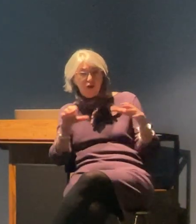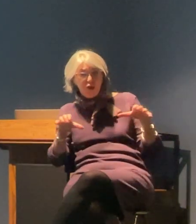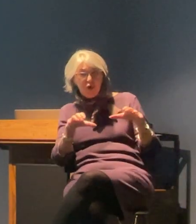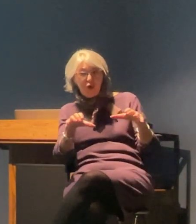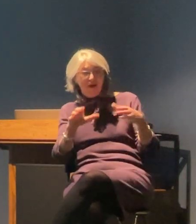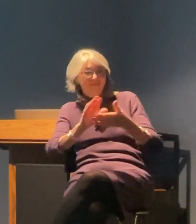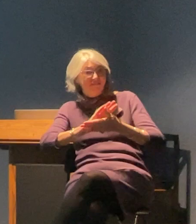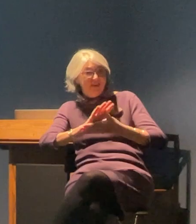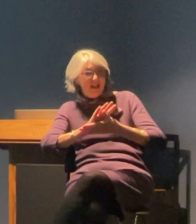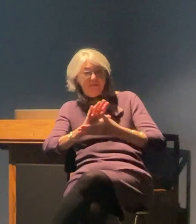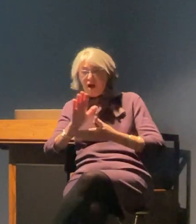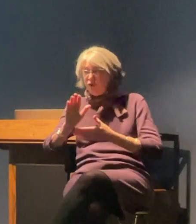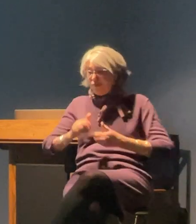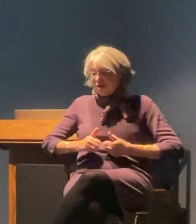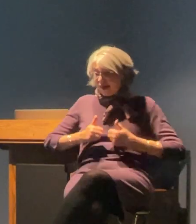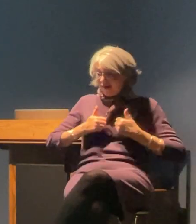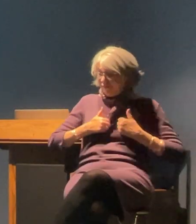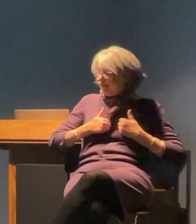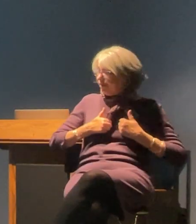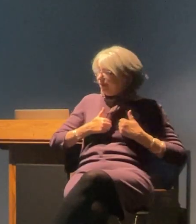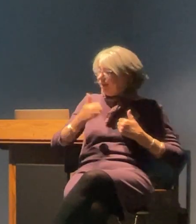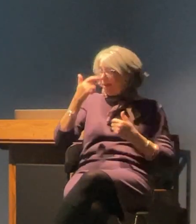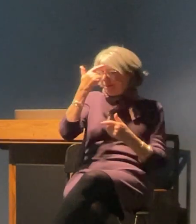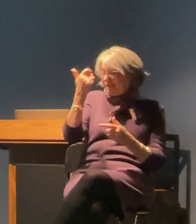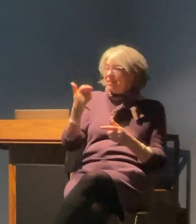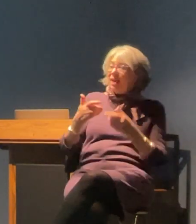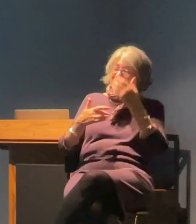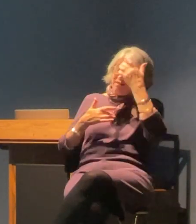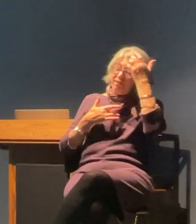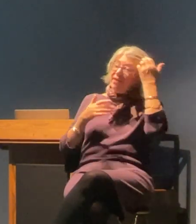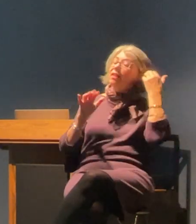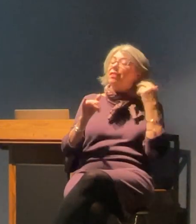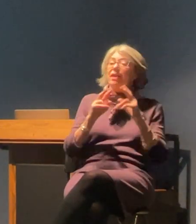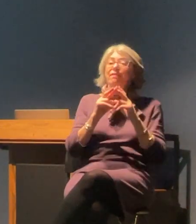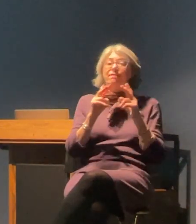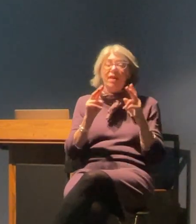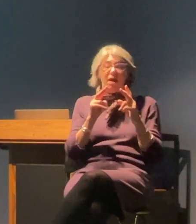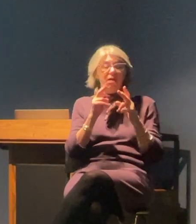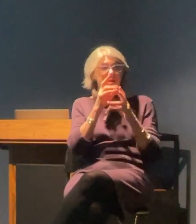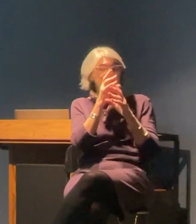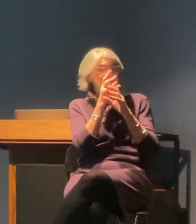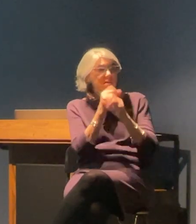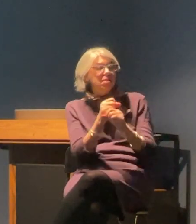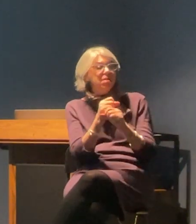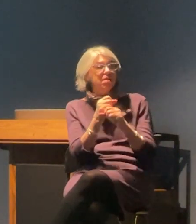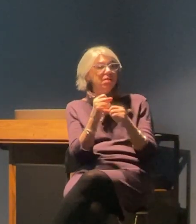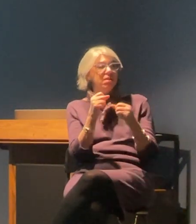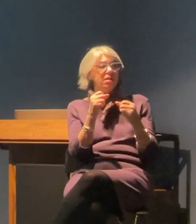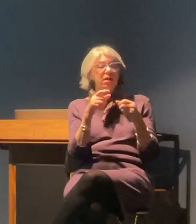a film on your life? Because I feel that it is very compelling.